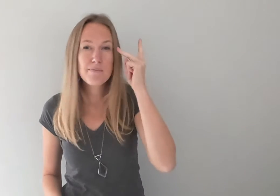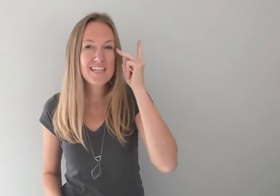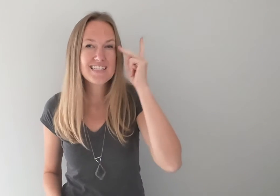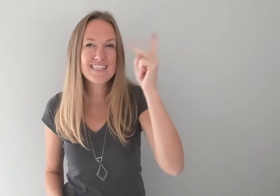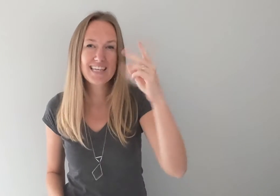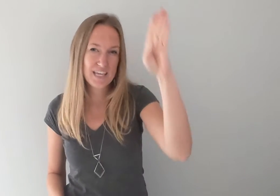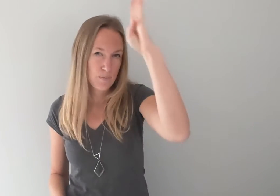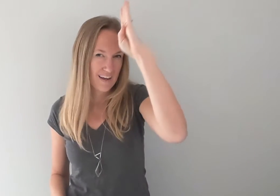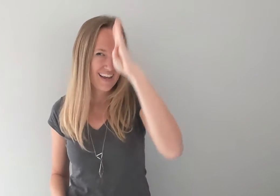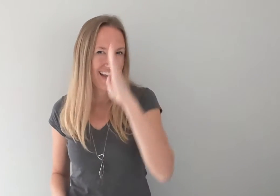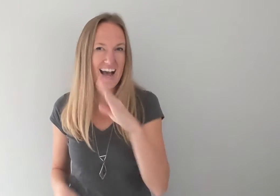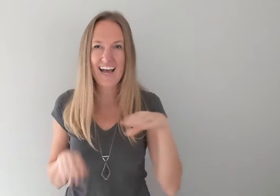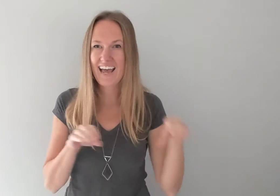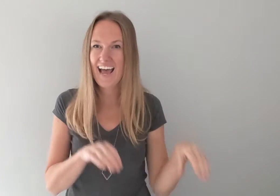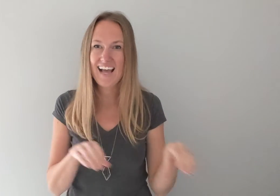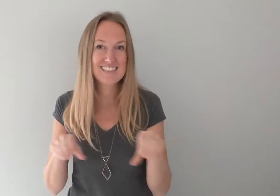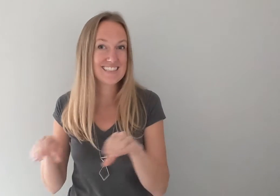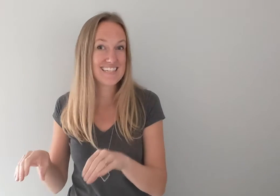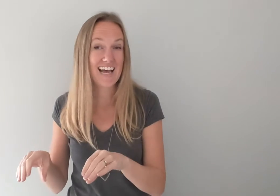and see what God has done.